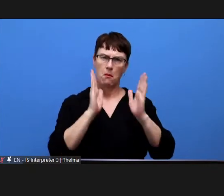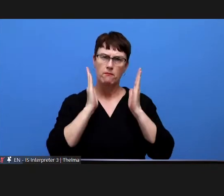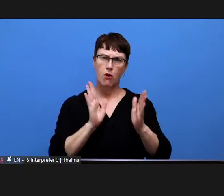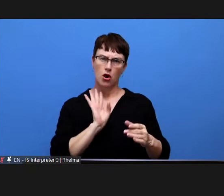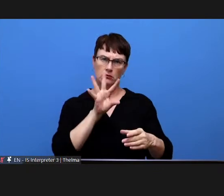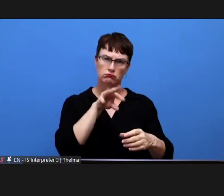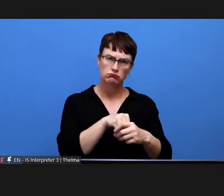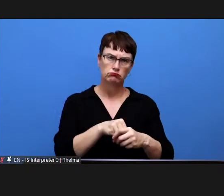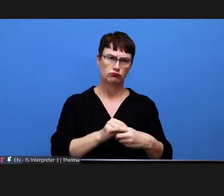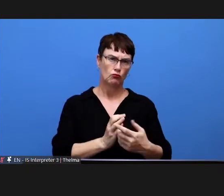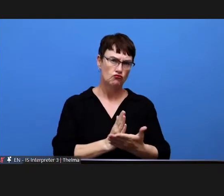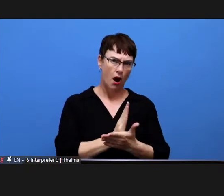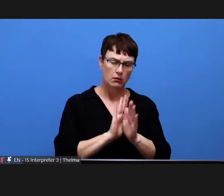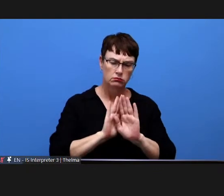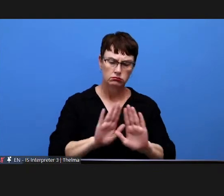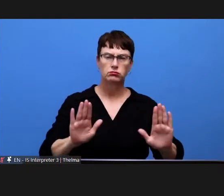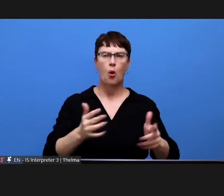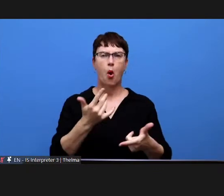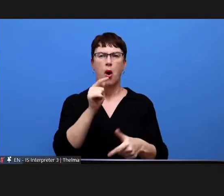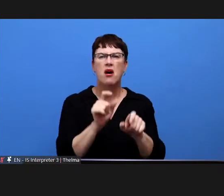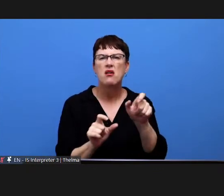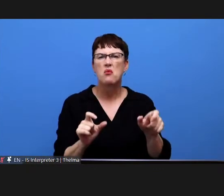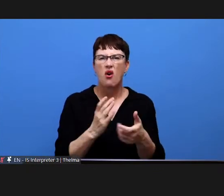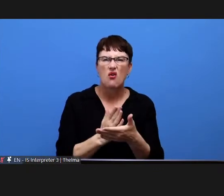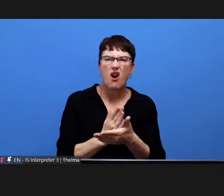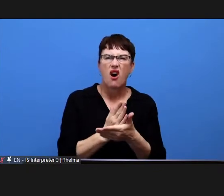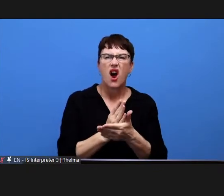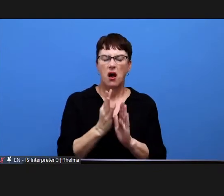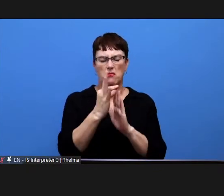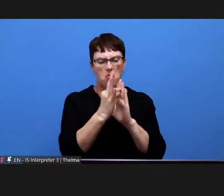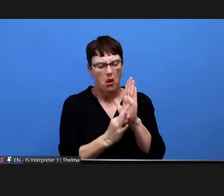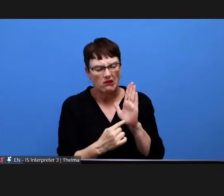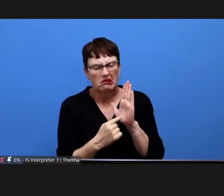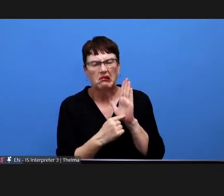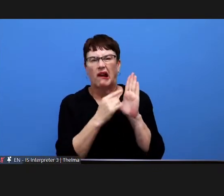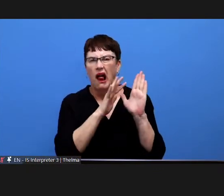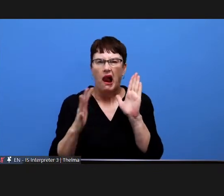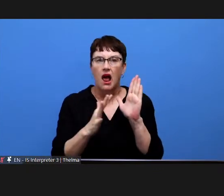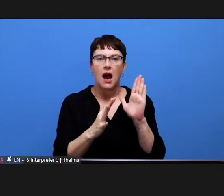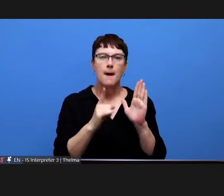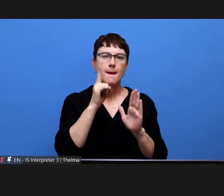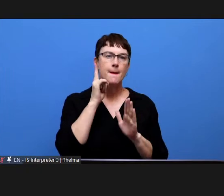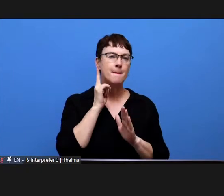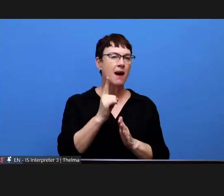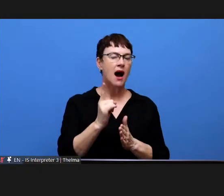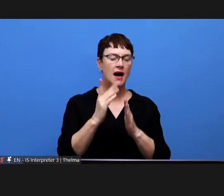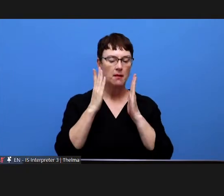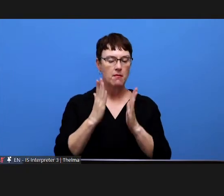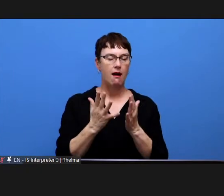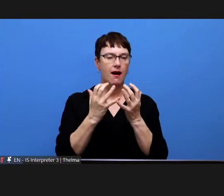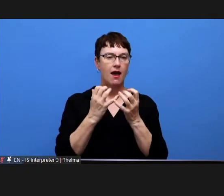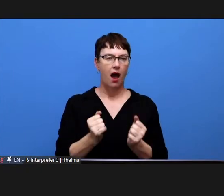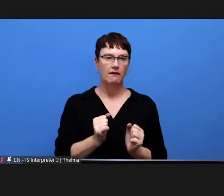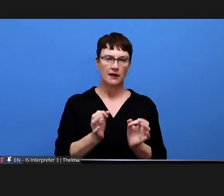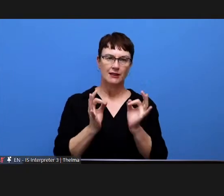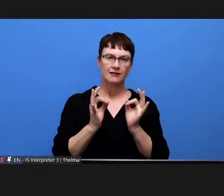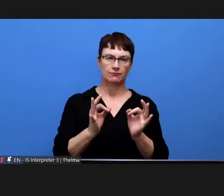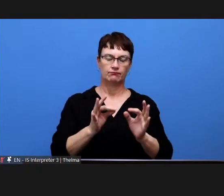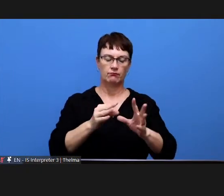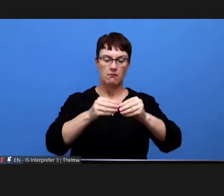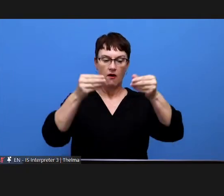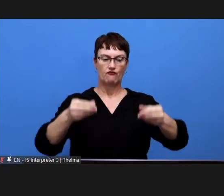system. But in the SDG implementation, an increased relationship collaboration with